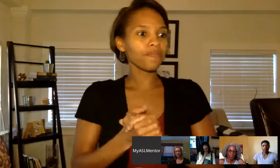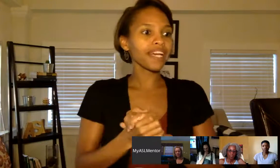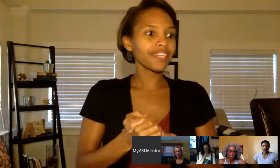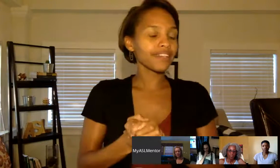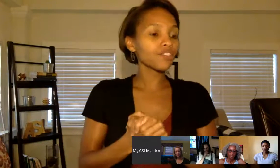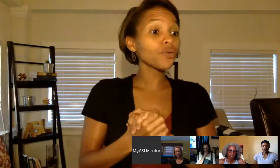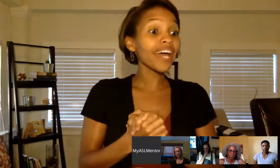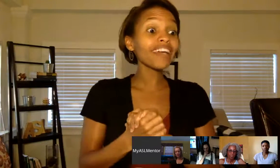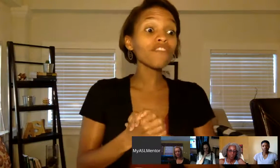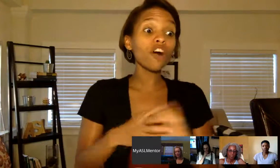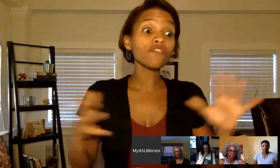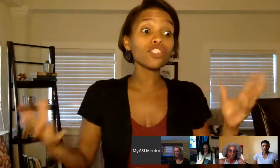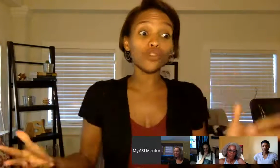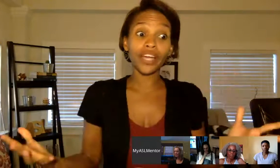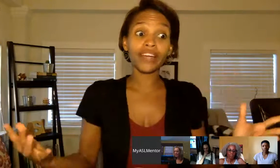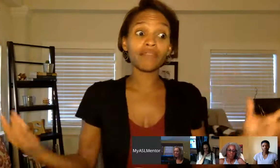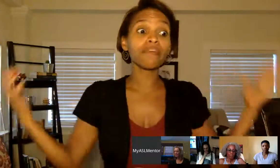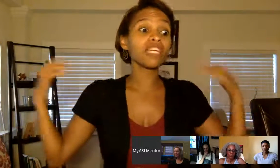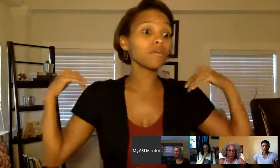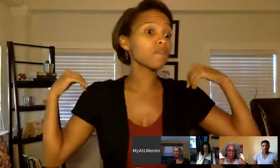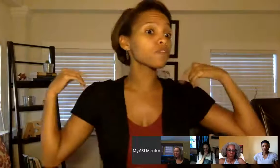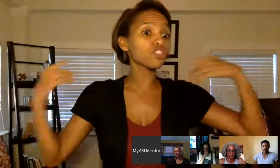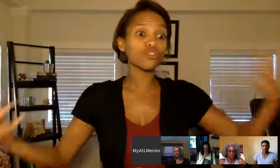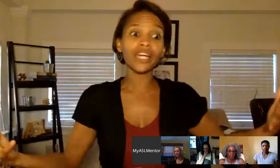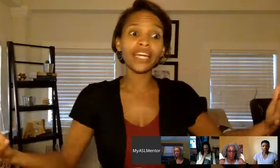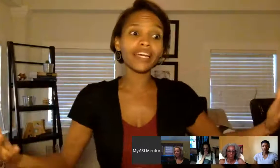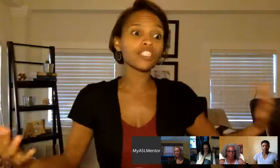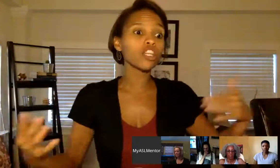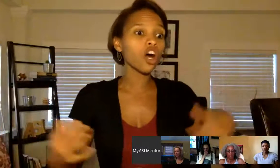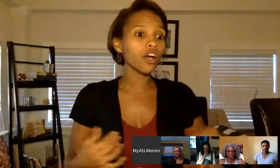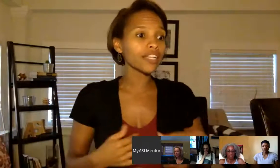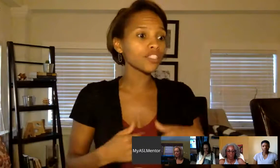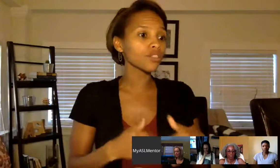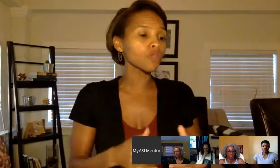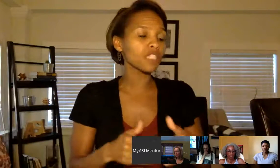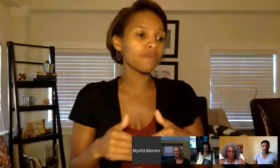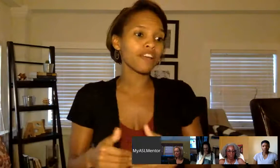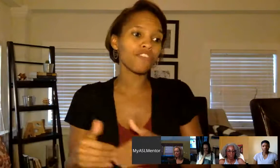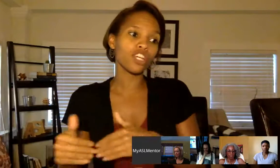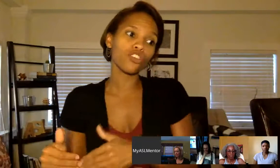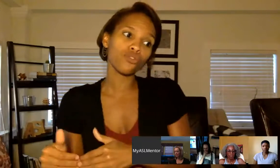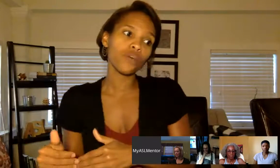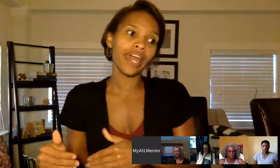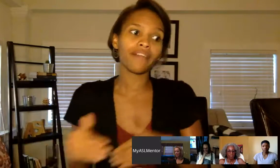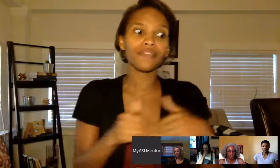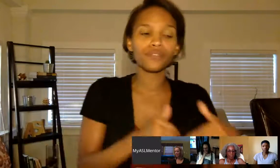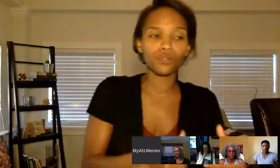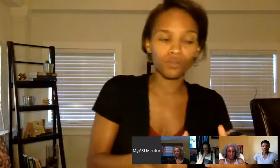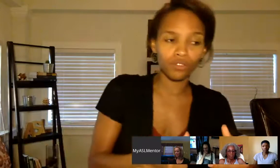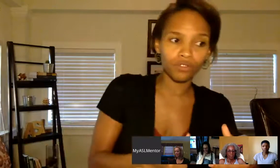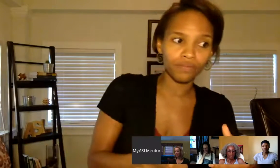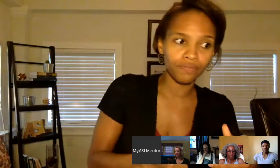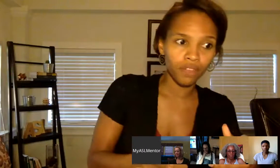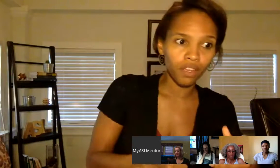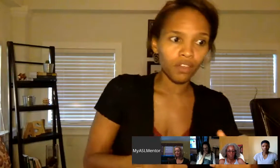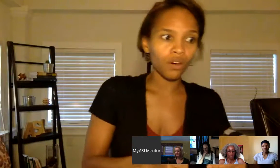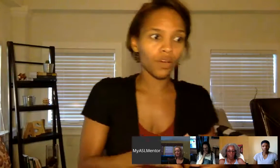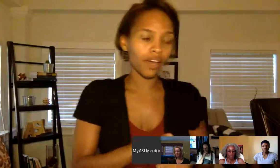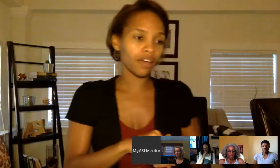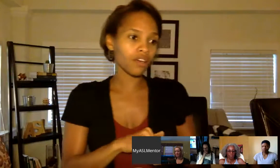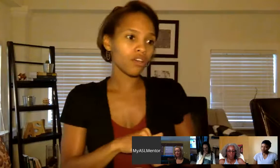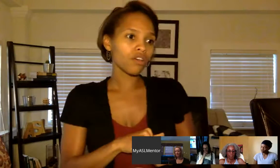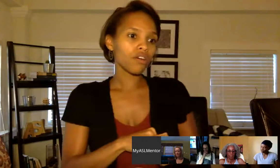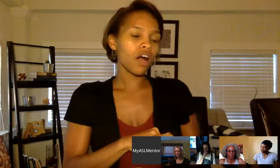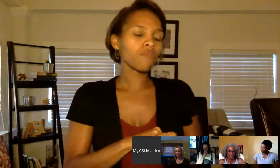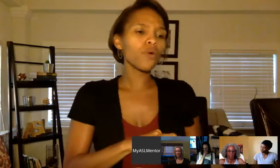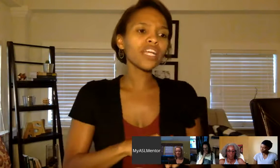Okay, next sentence. So getting involved is great, meeting people is great, as long as the group is benefiting you and the school.